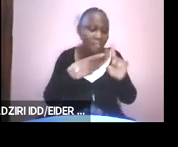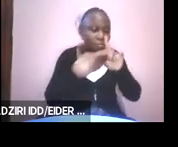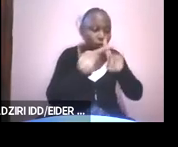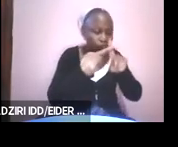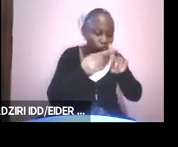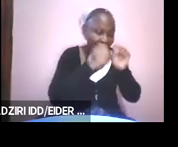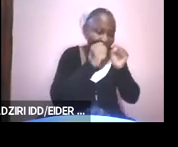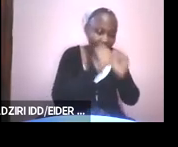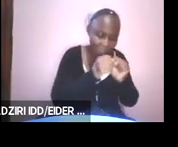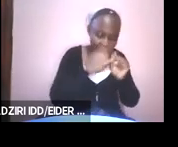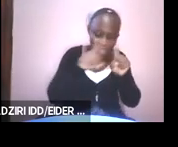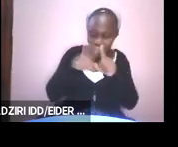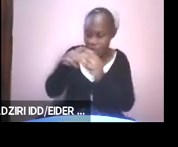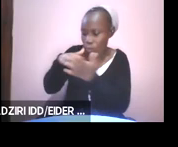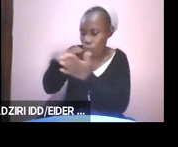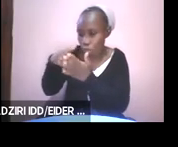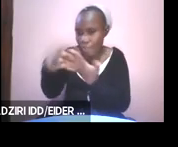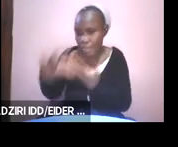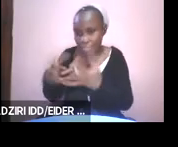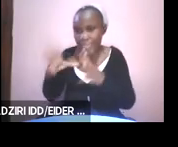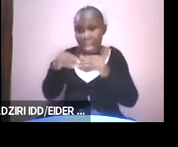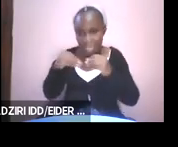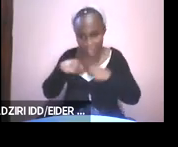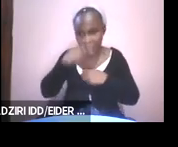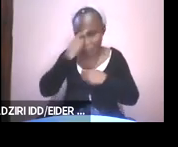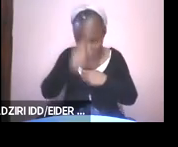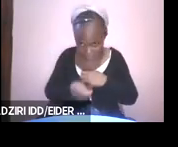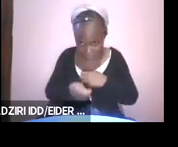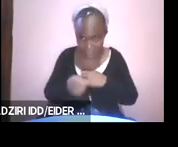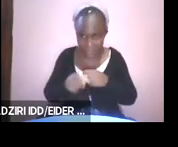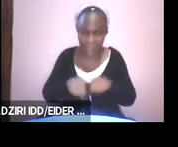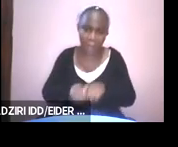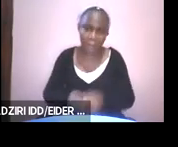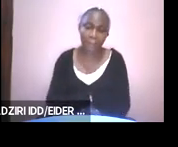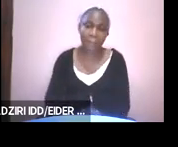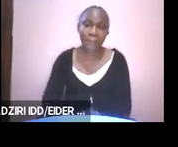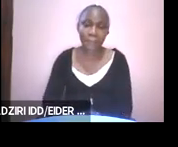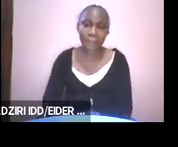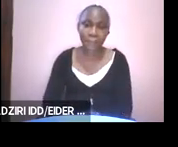it respectfully and in a way that is constructive. And I think it can only enrich the discussion.